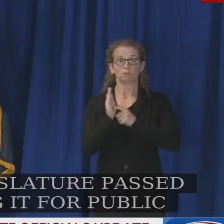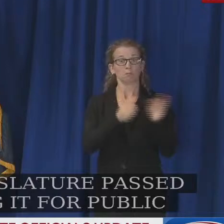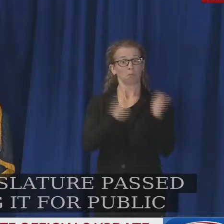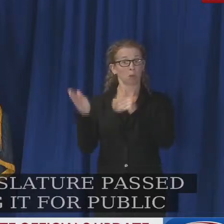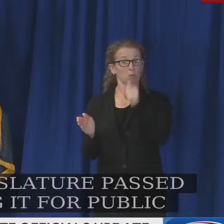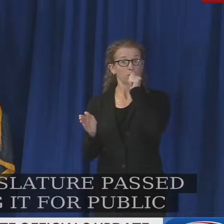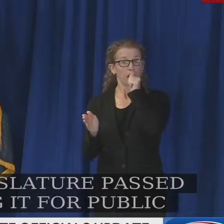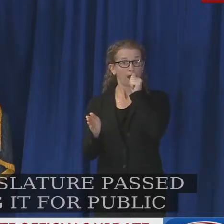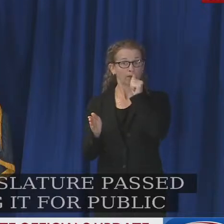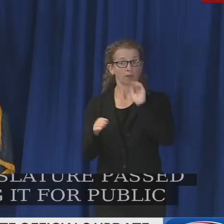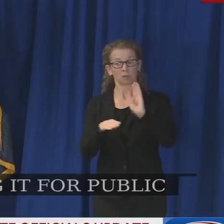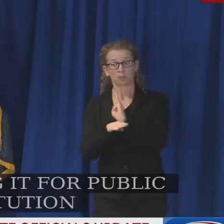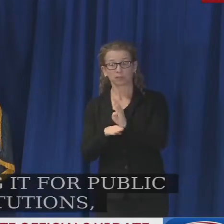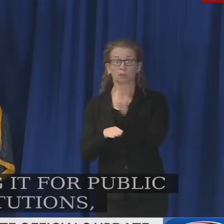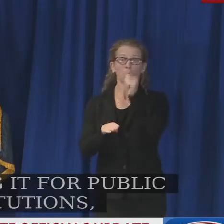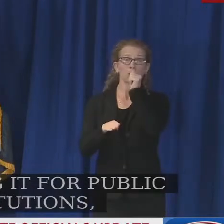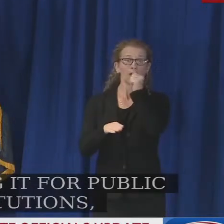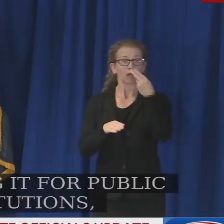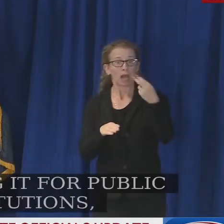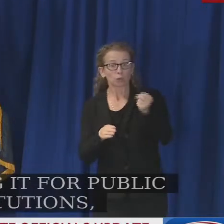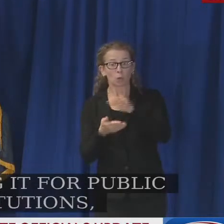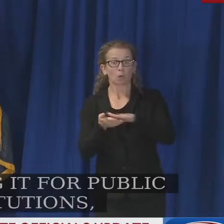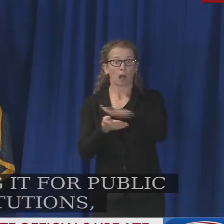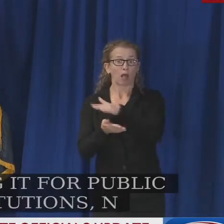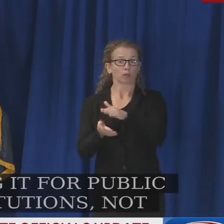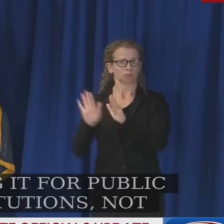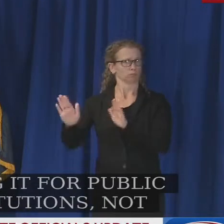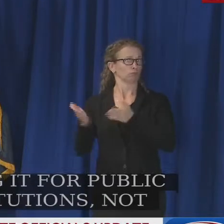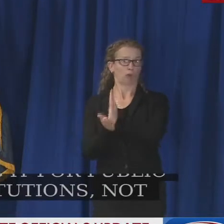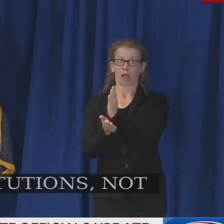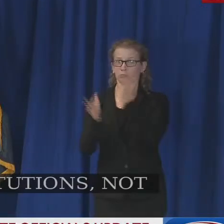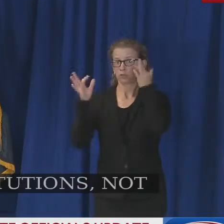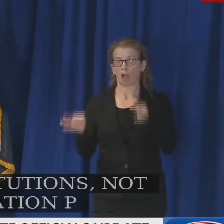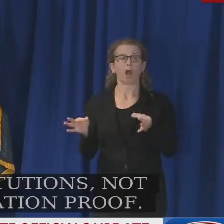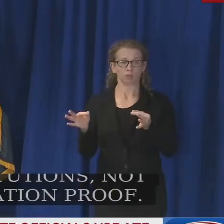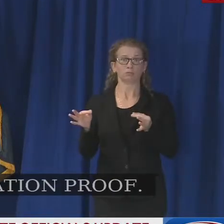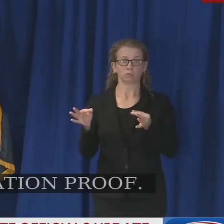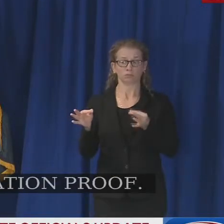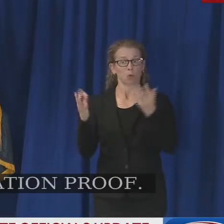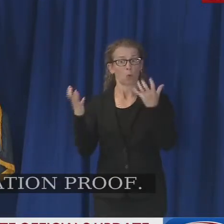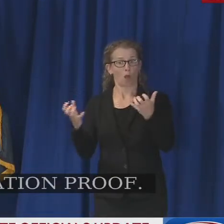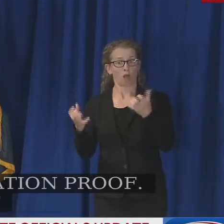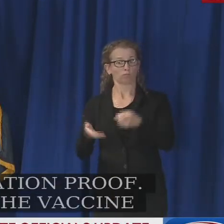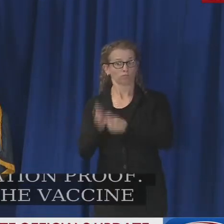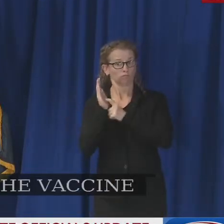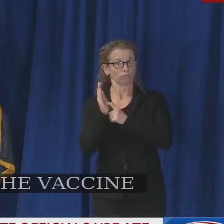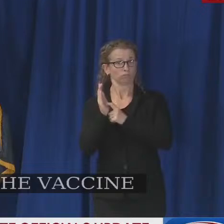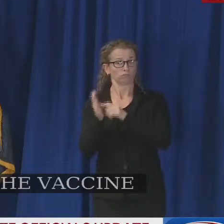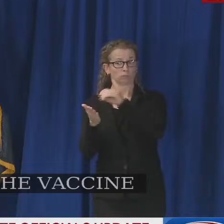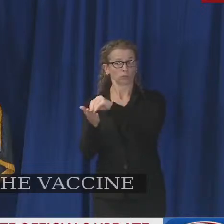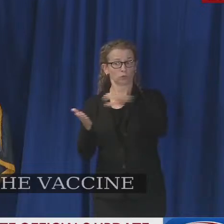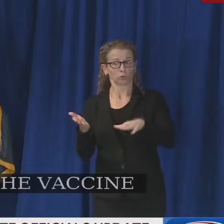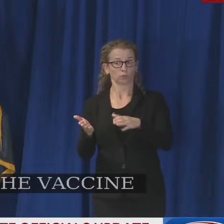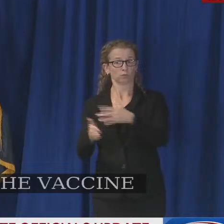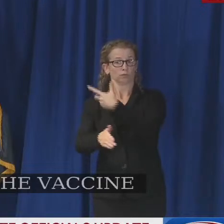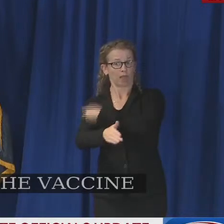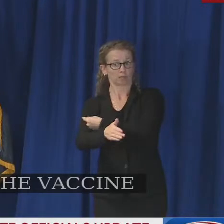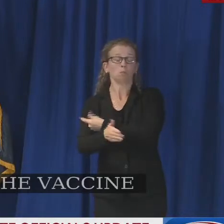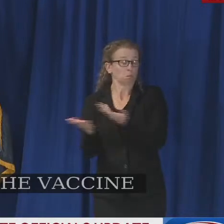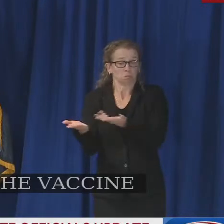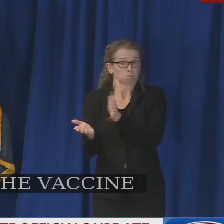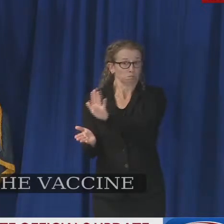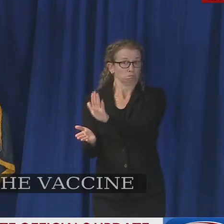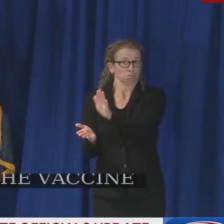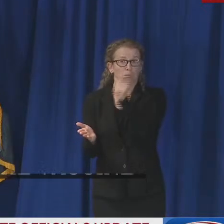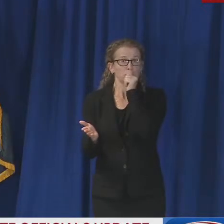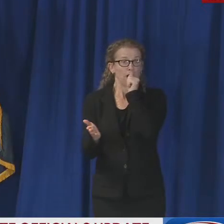ability. And so if a private high school or colleges to make that choice, that's their choice. They're a private setting and